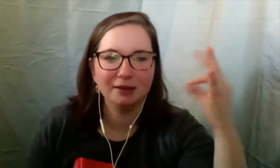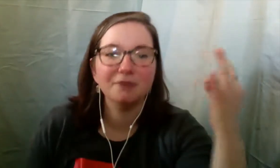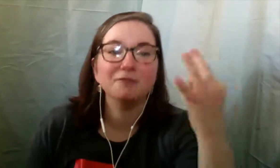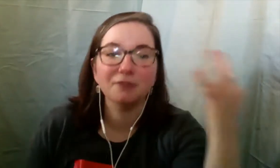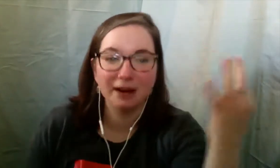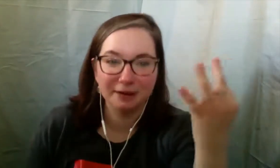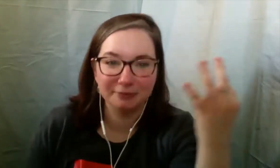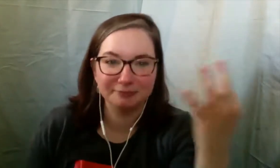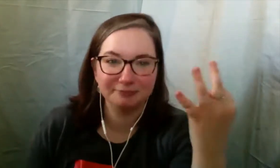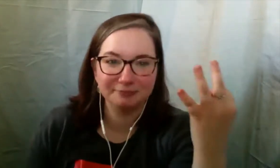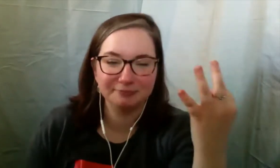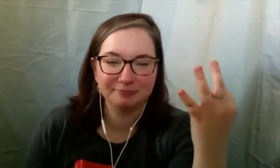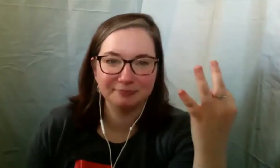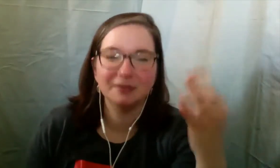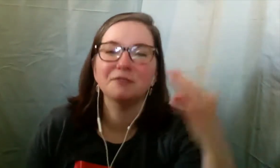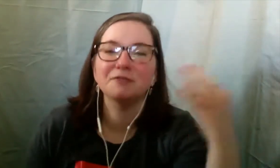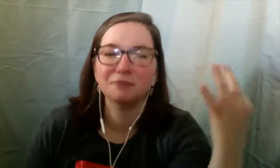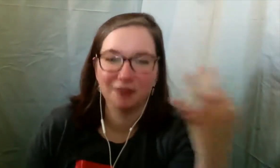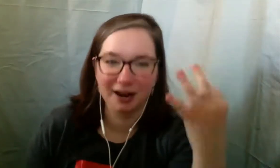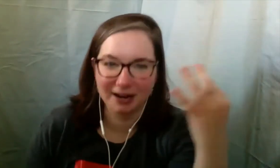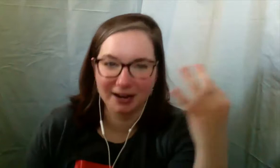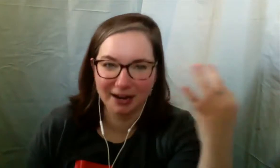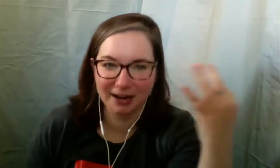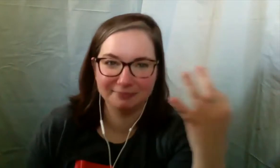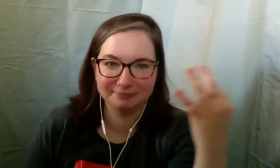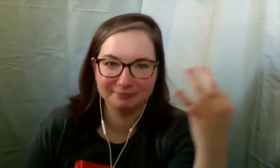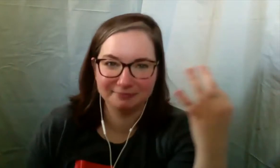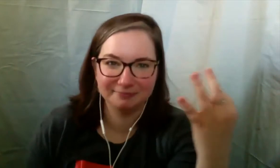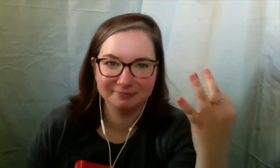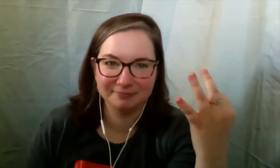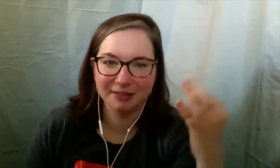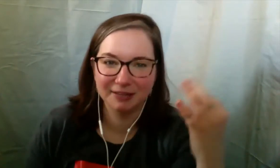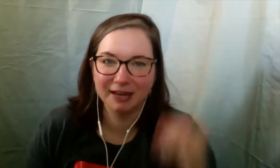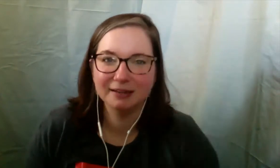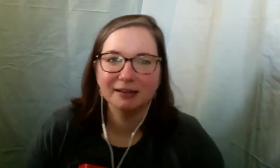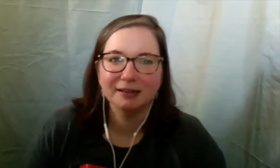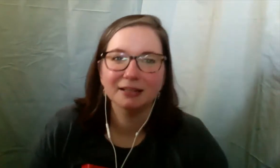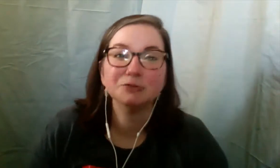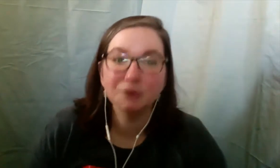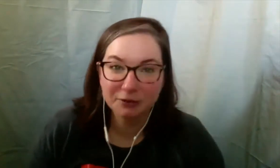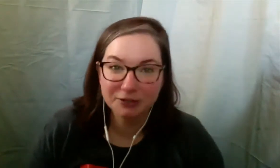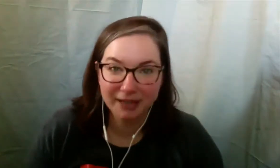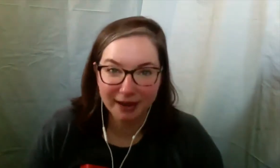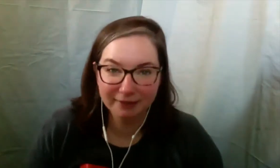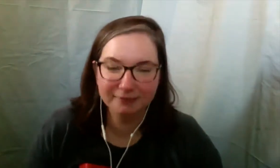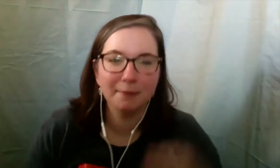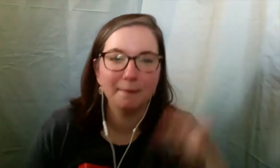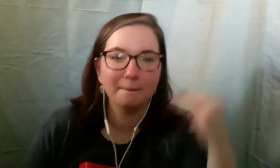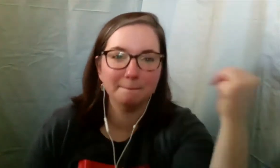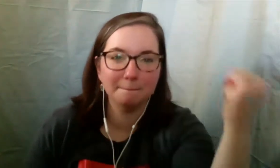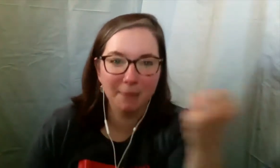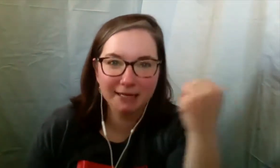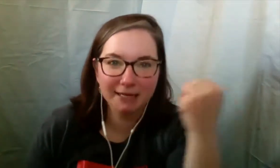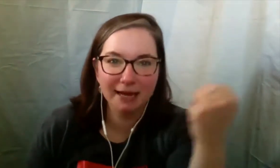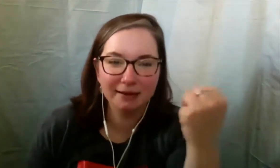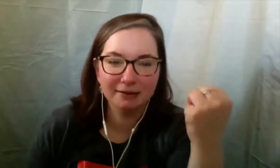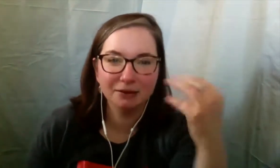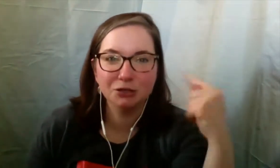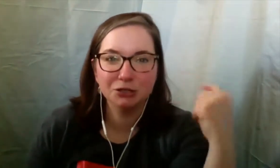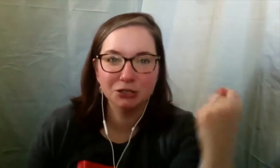Friday. Friday. Okay. Let's review those again. Monday,